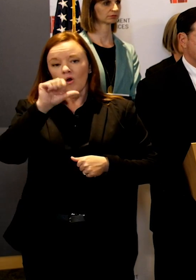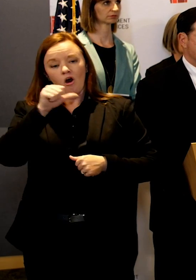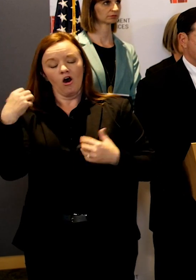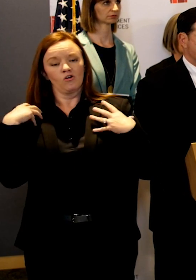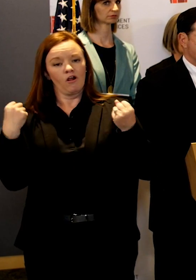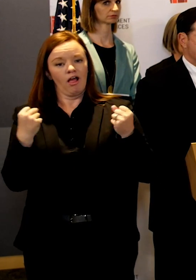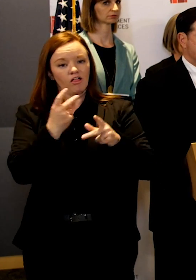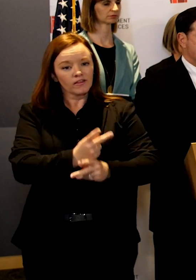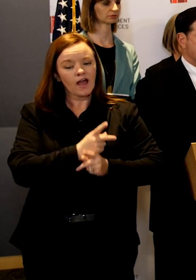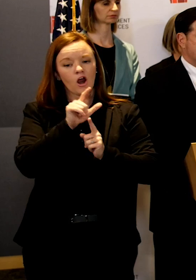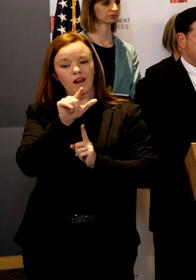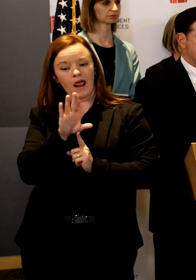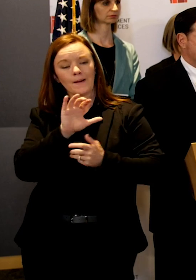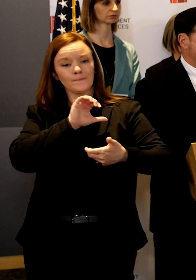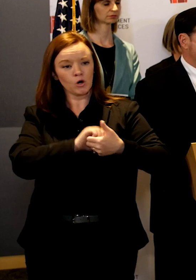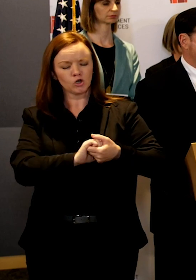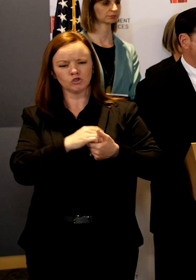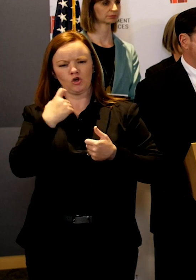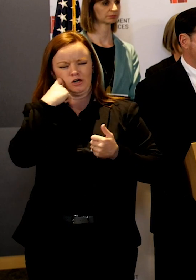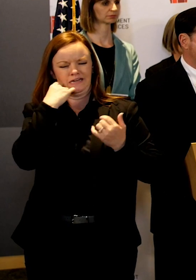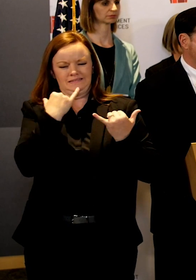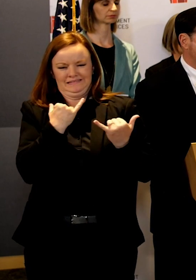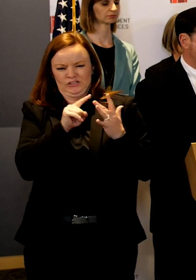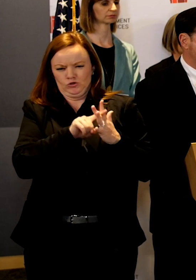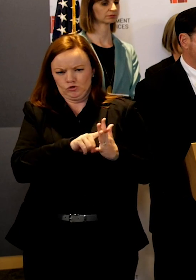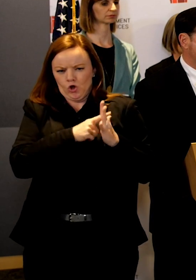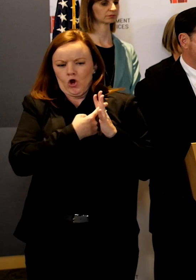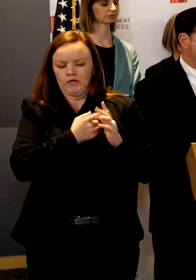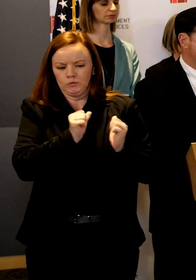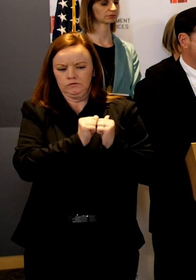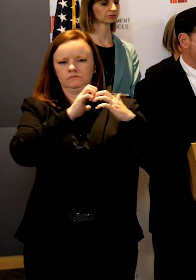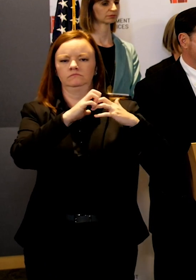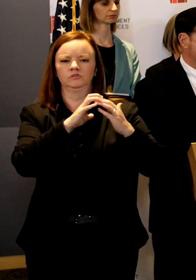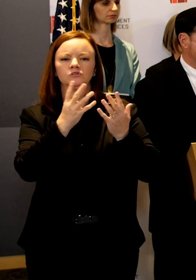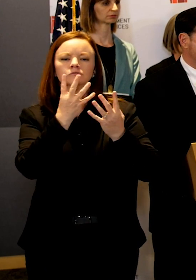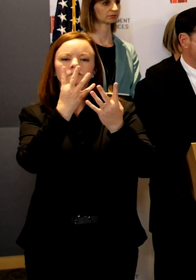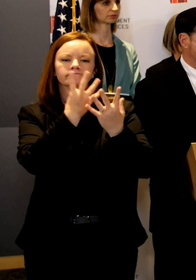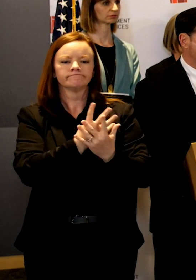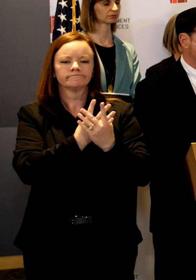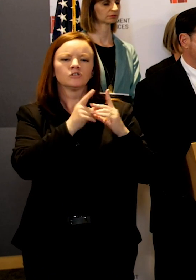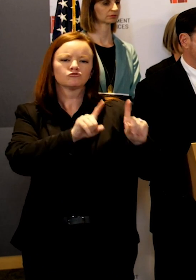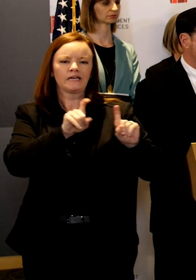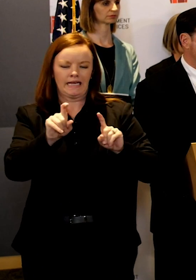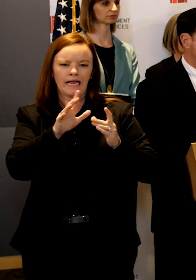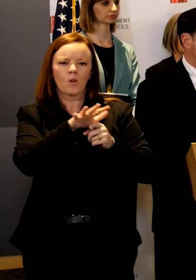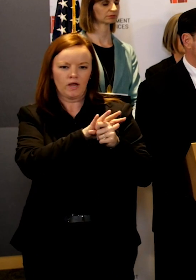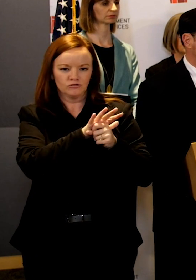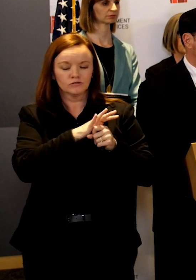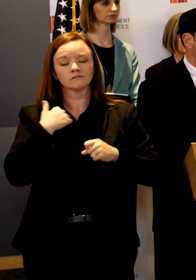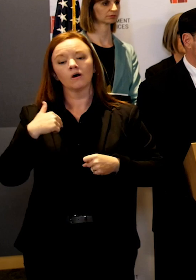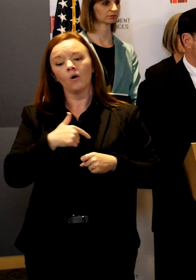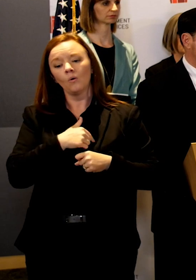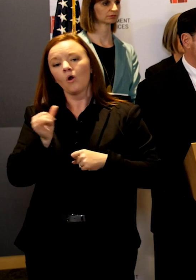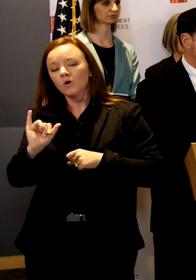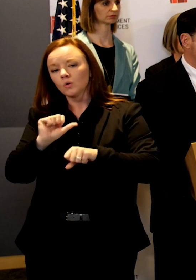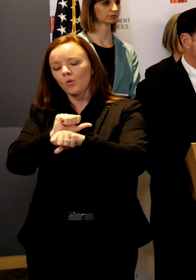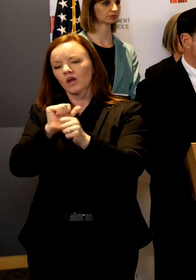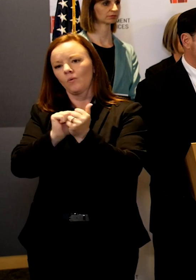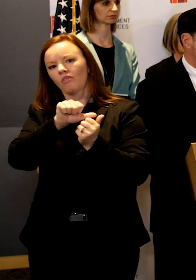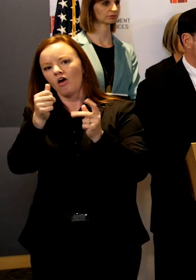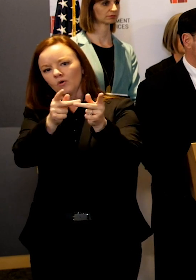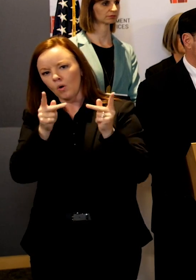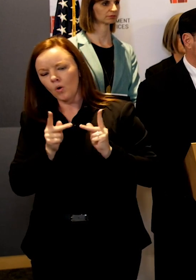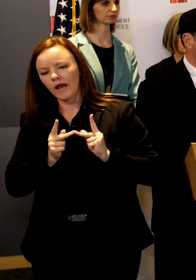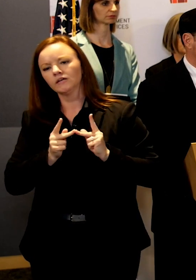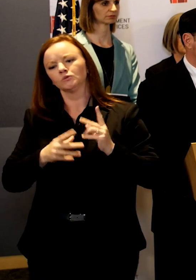healthcare and laboratory partners are in the beginning stages of implementing screening locations. We're working with other sites to continue standing up